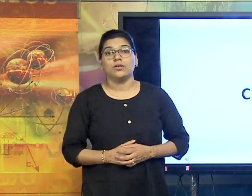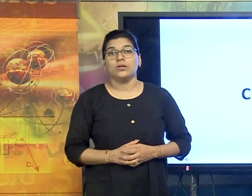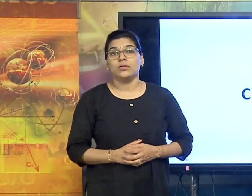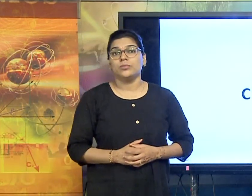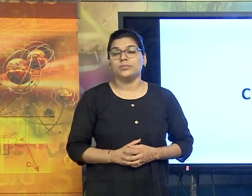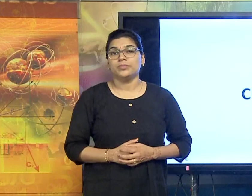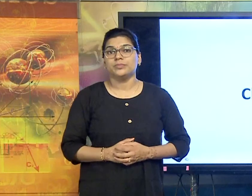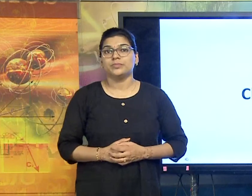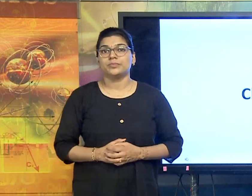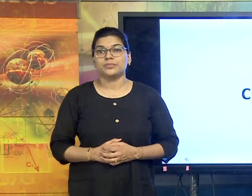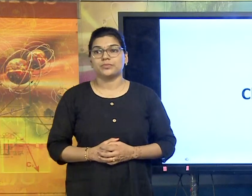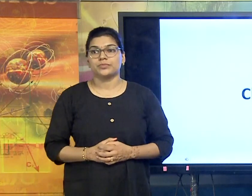be careful.